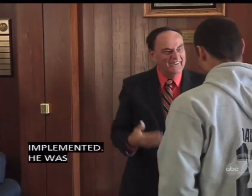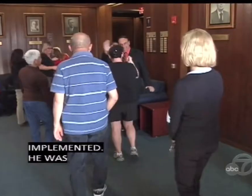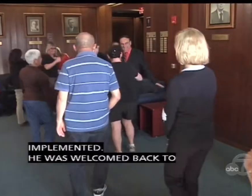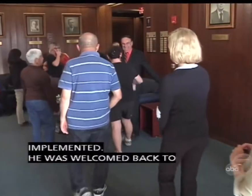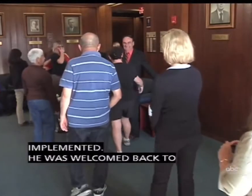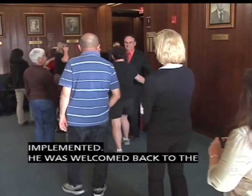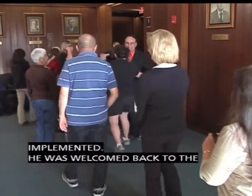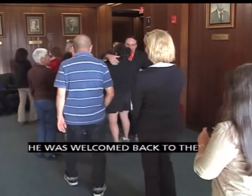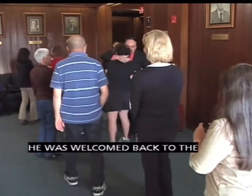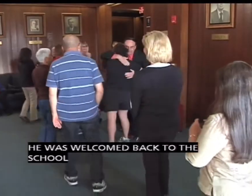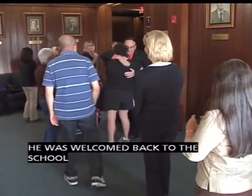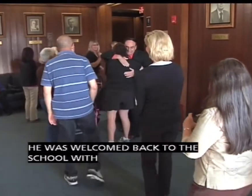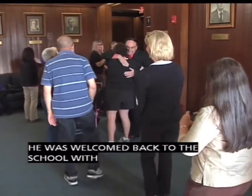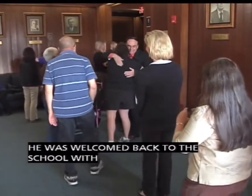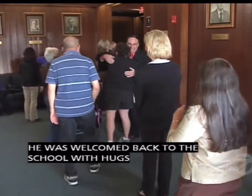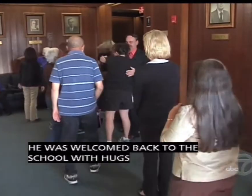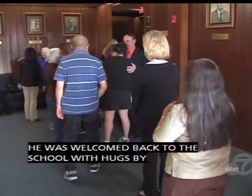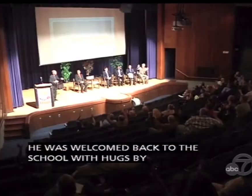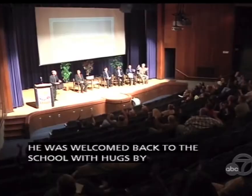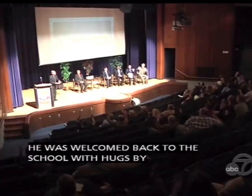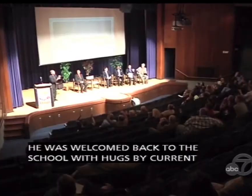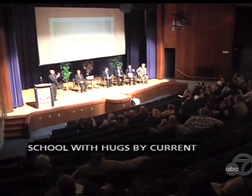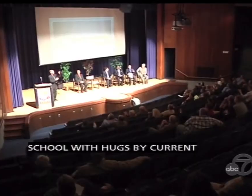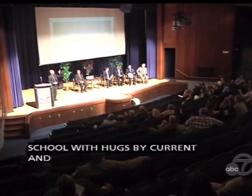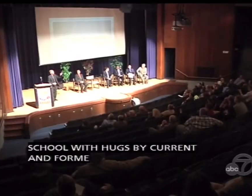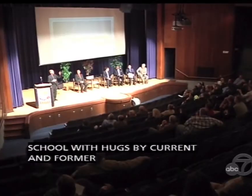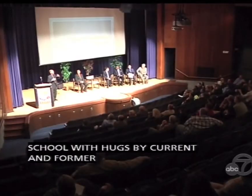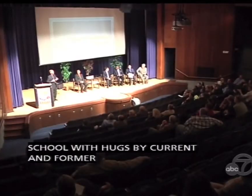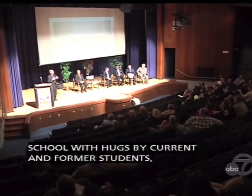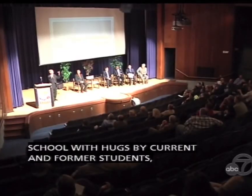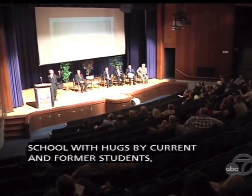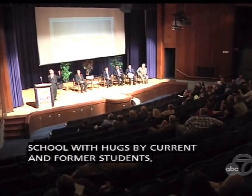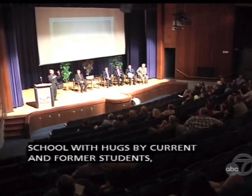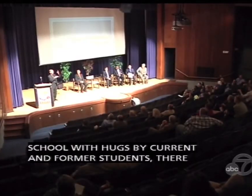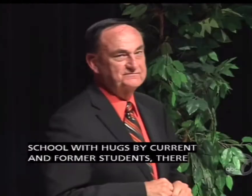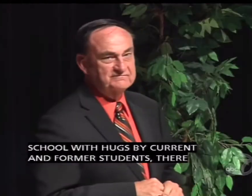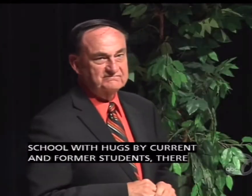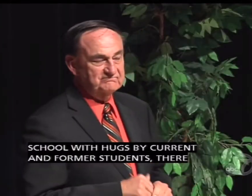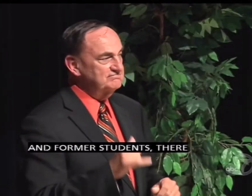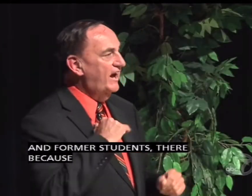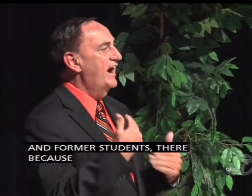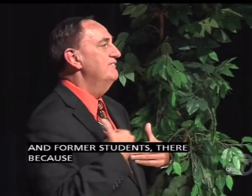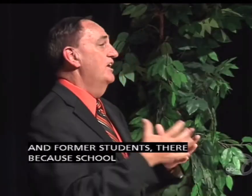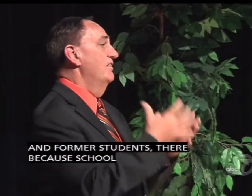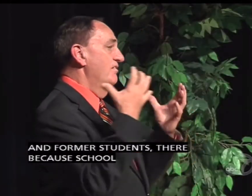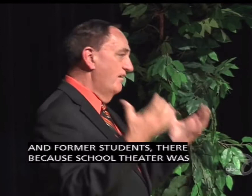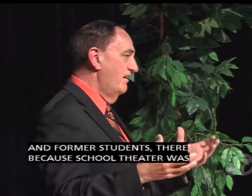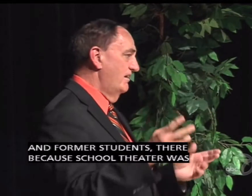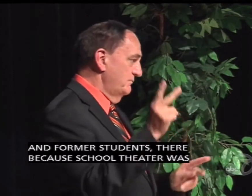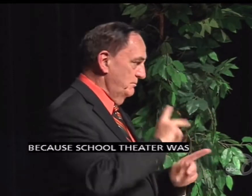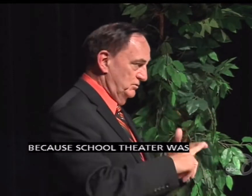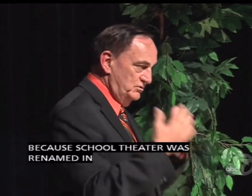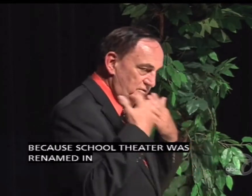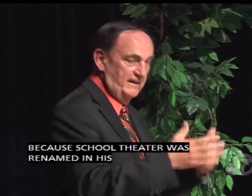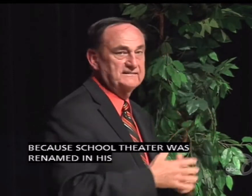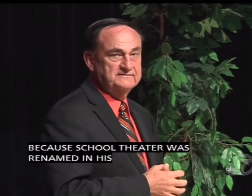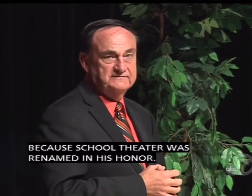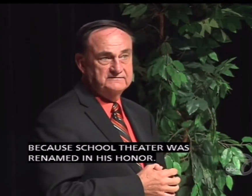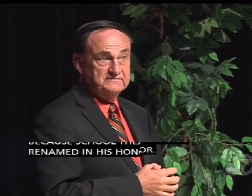school's theater was renamed in his honor. When Dr. Klopping started as superintendent in 1975, there was only one deaf teacher, but today